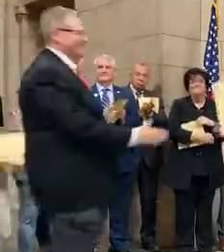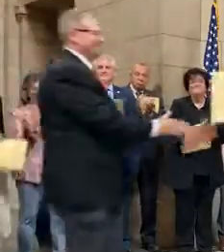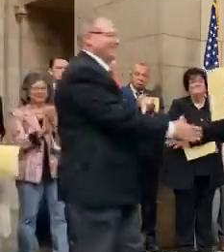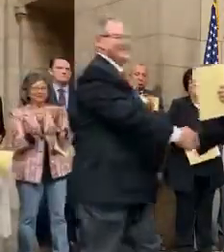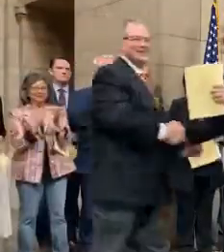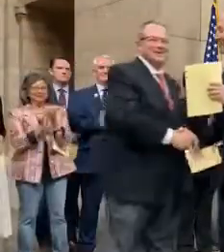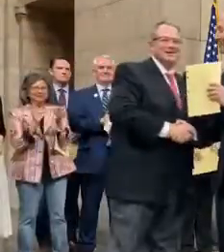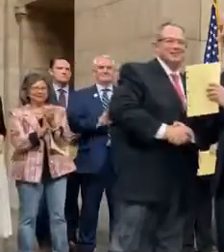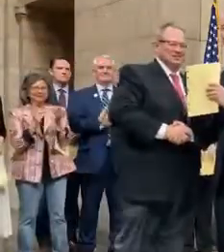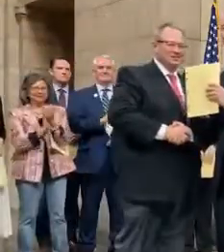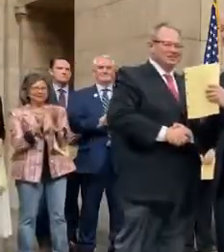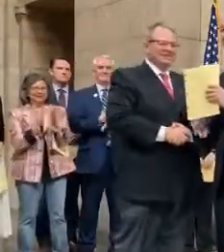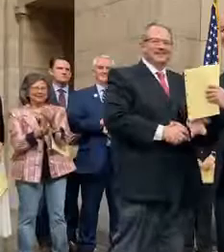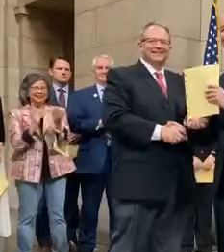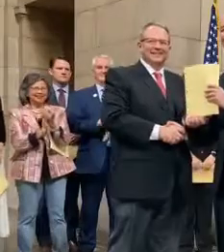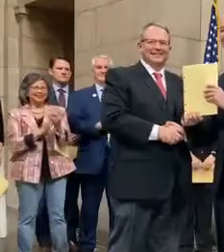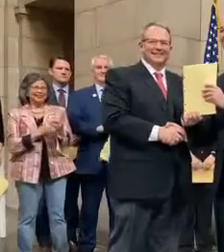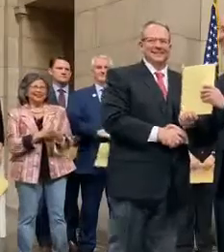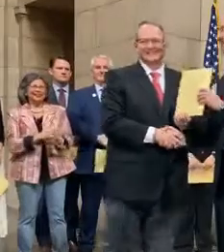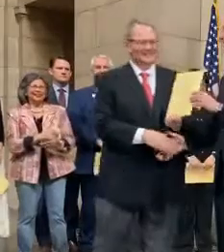Where's Bud?